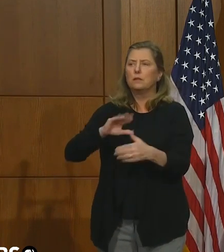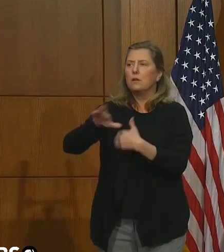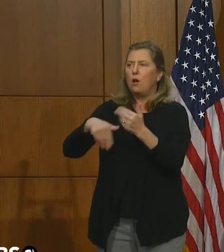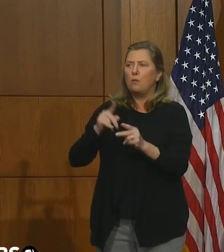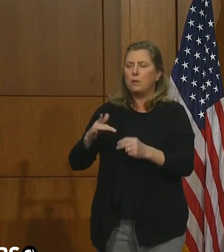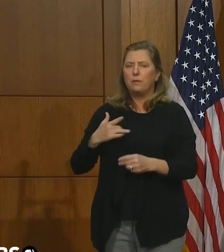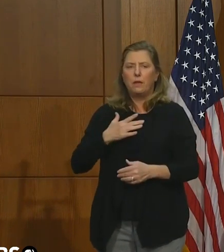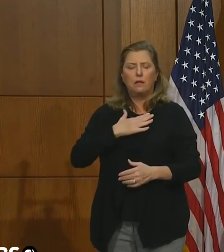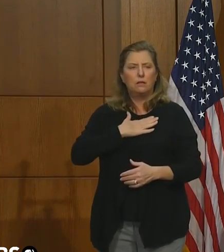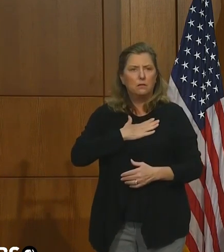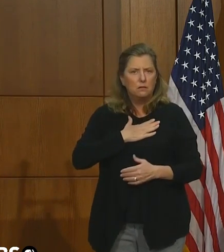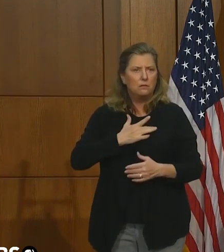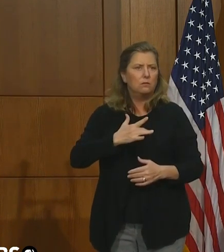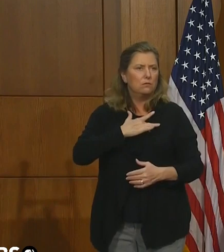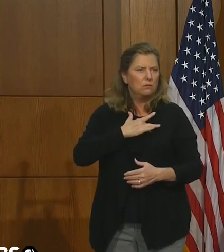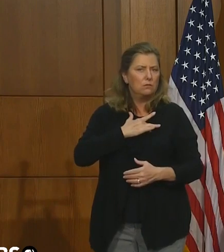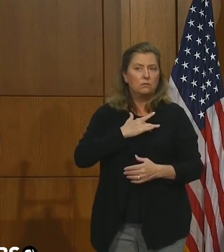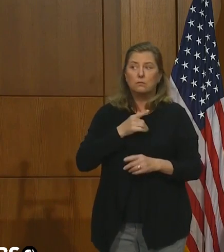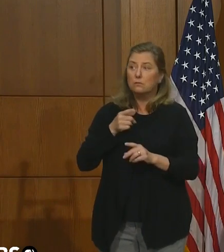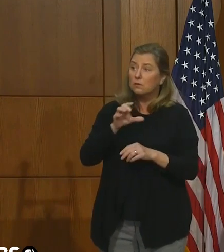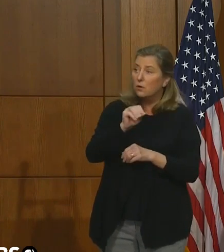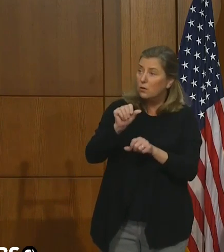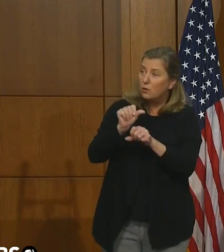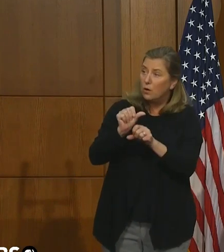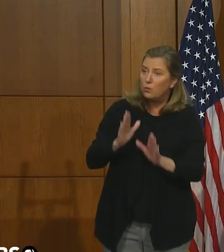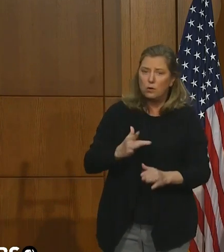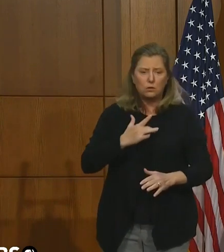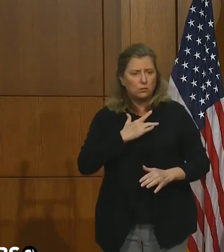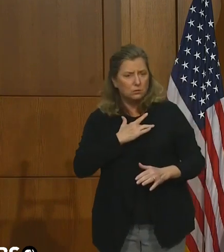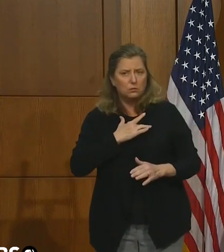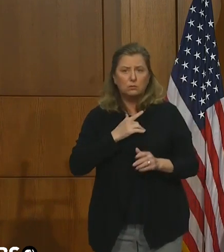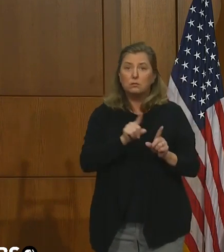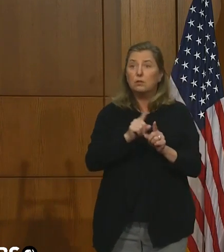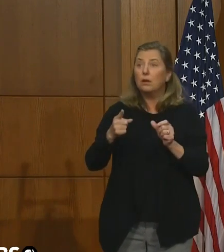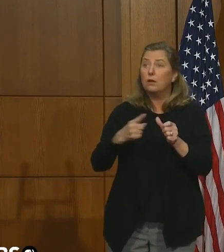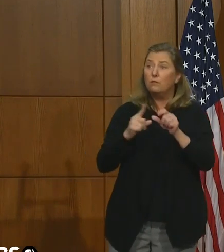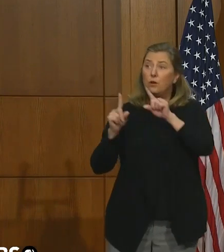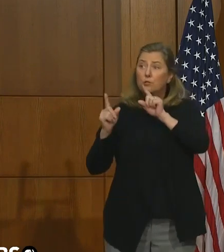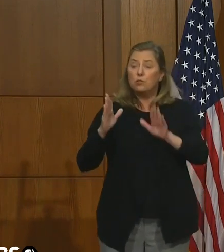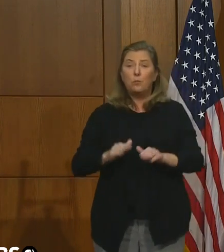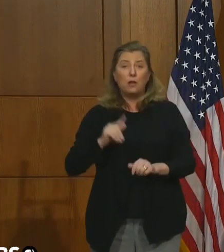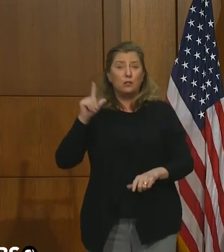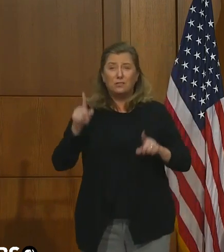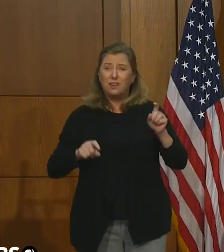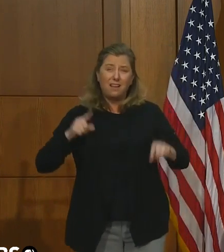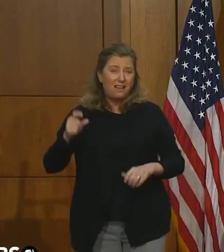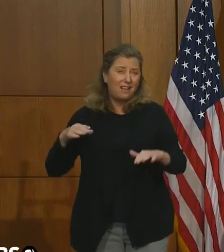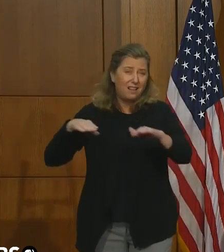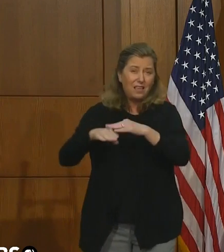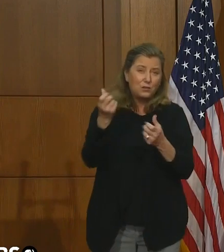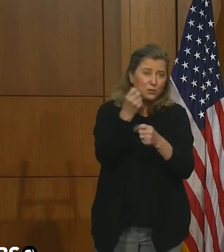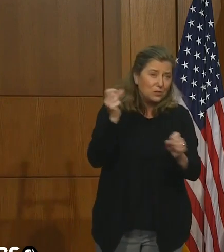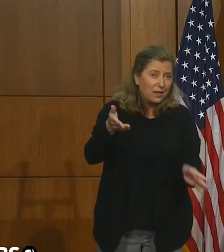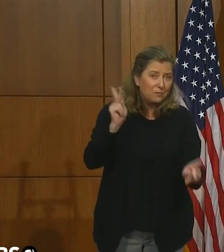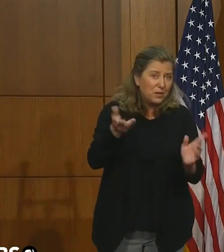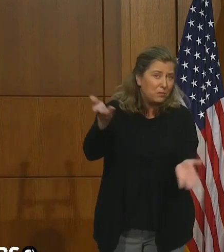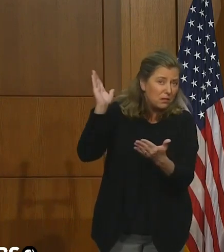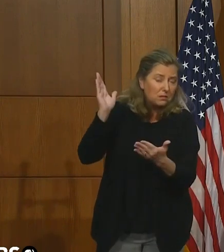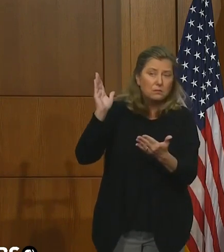loss, from the coworkers to the first responders who ran toward danger and saved lives,